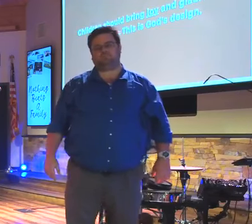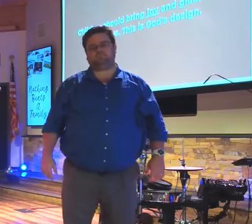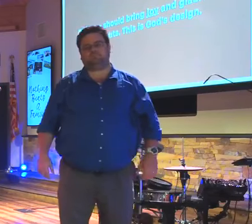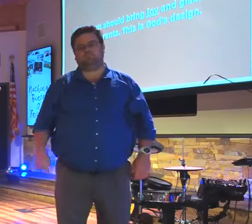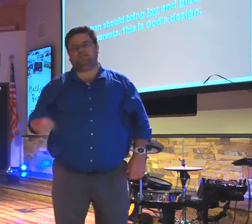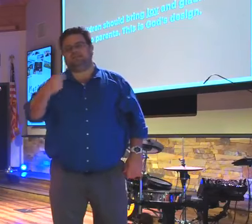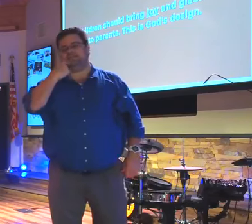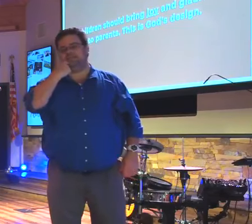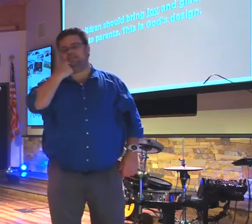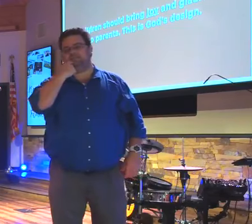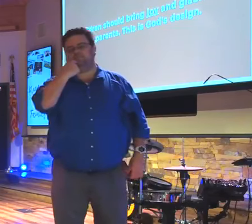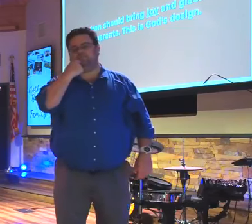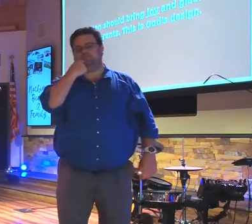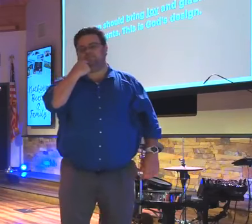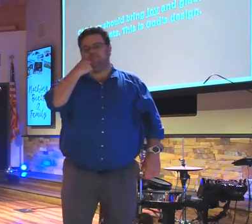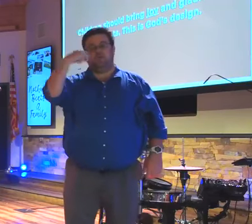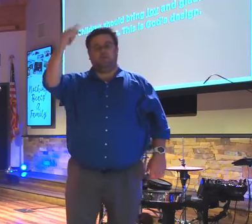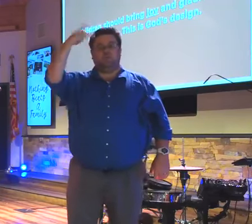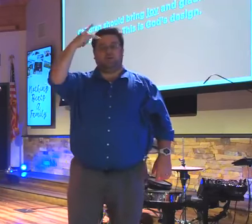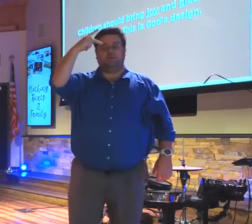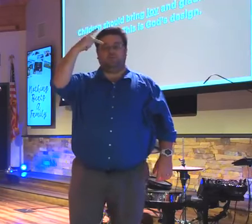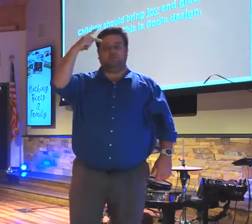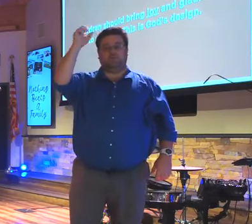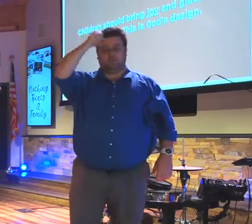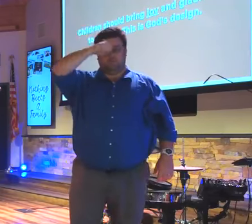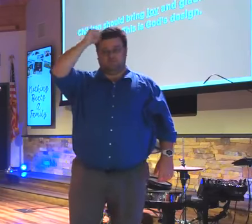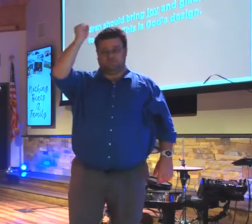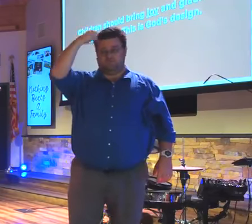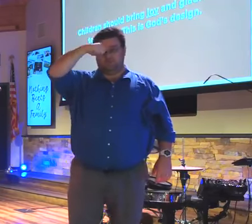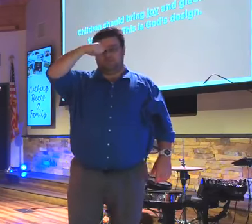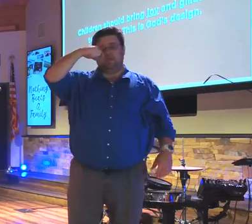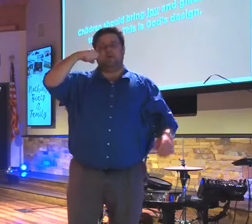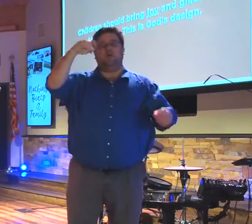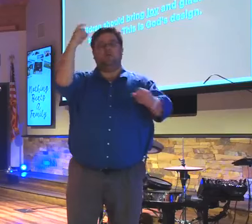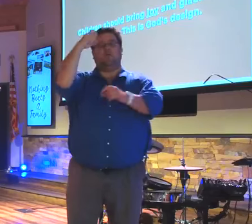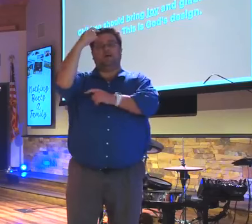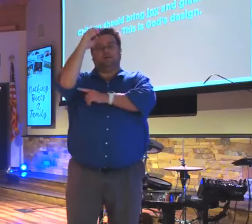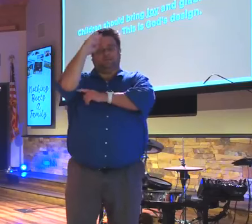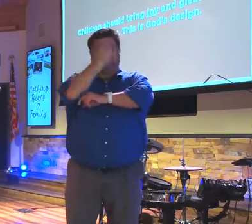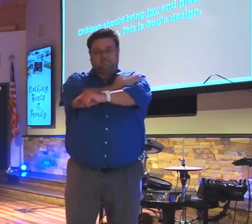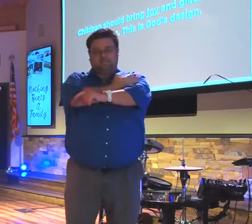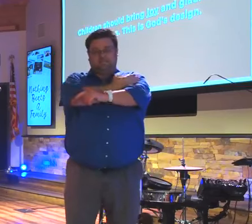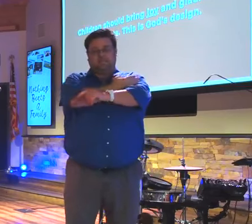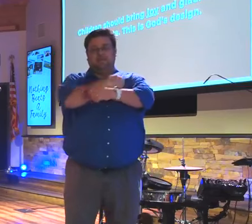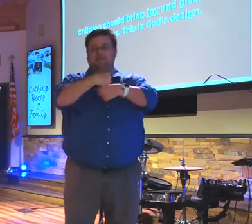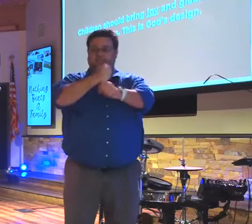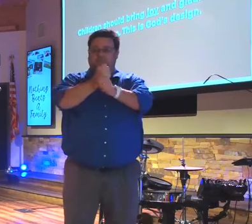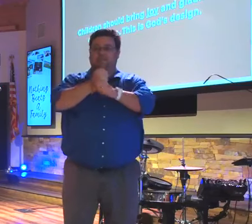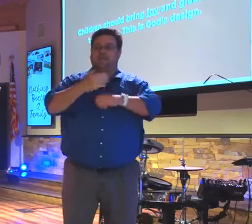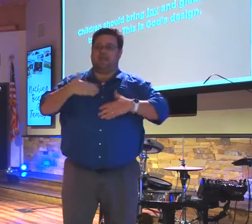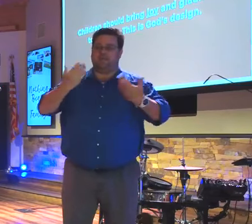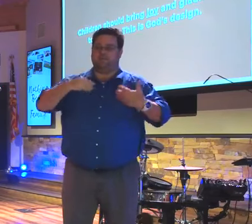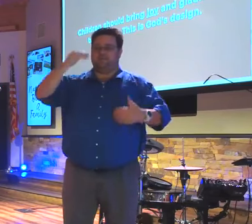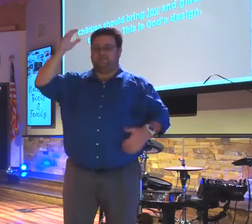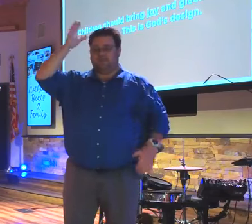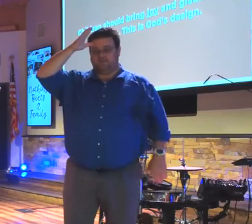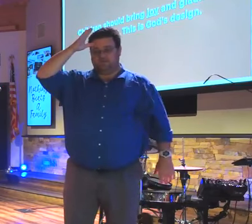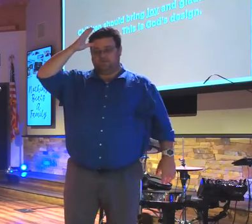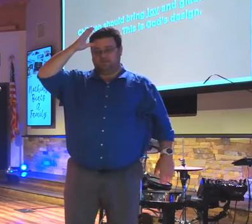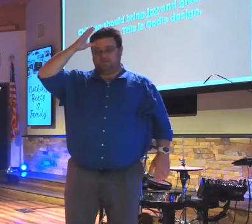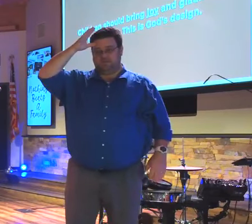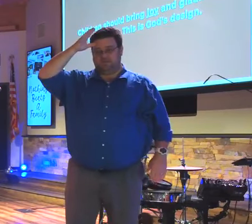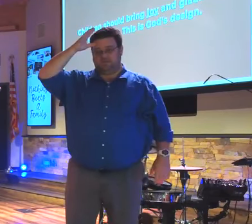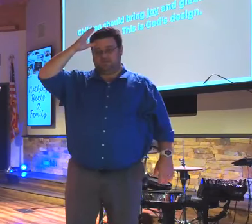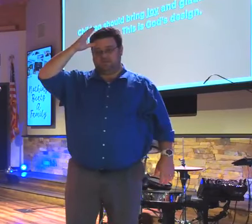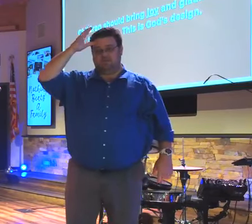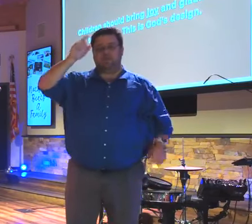It says here, the Proverbs of Solomon, a wise son makes a glad father. Look at